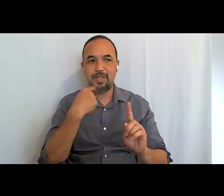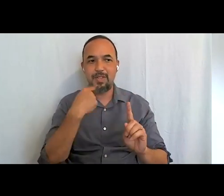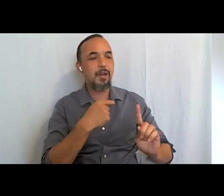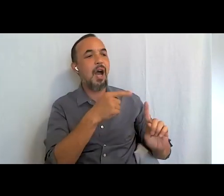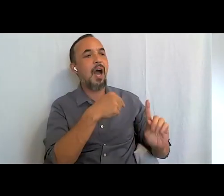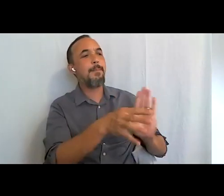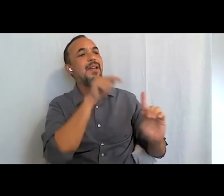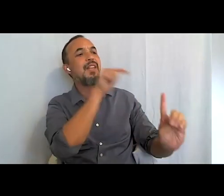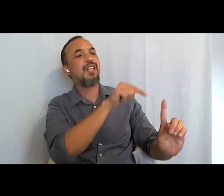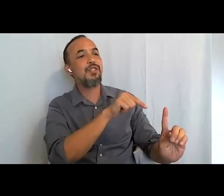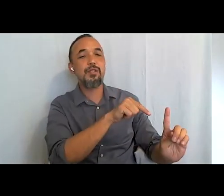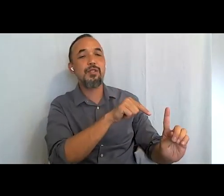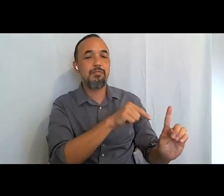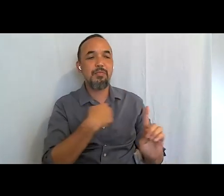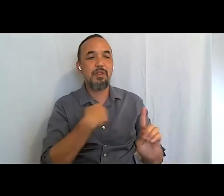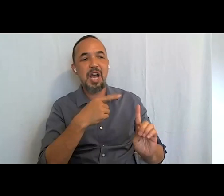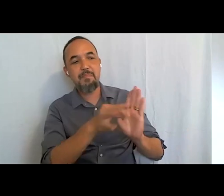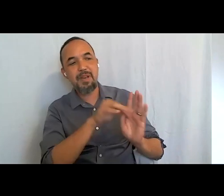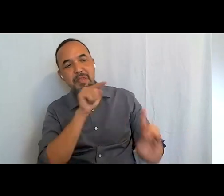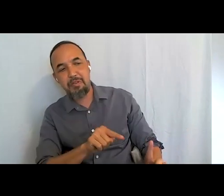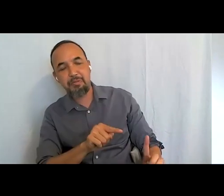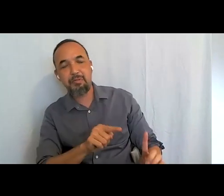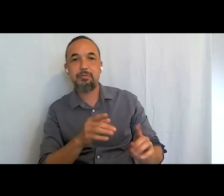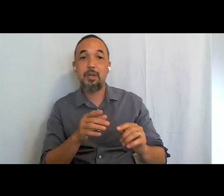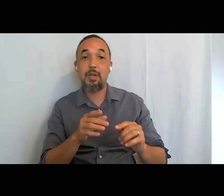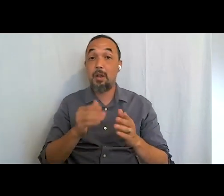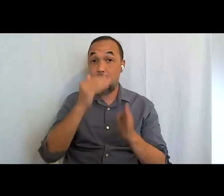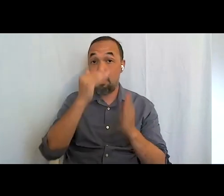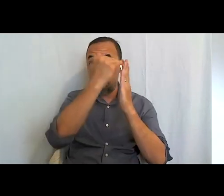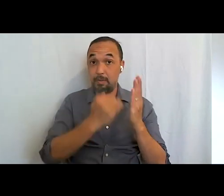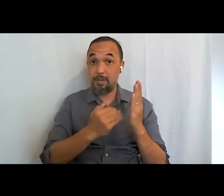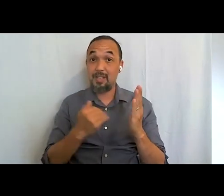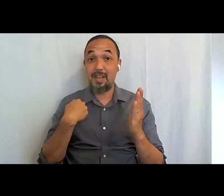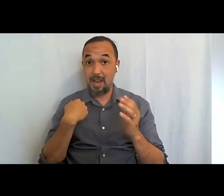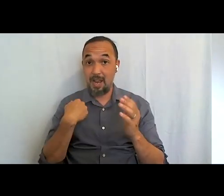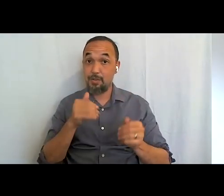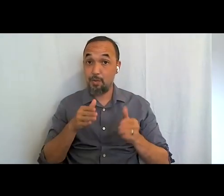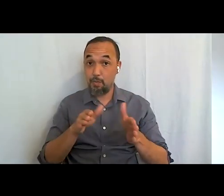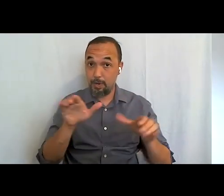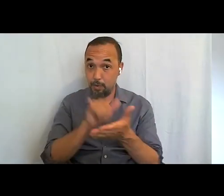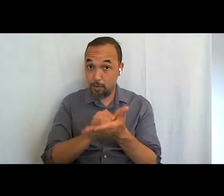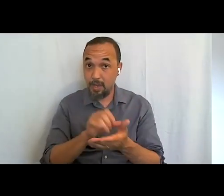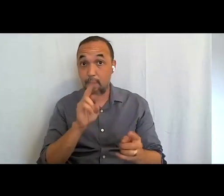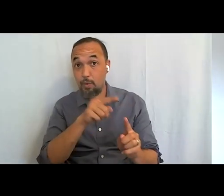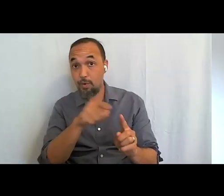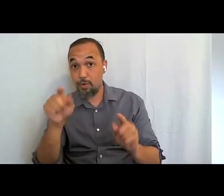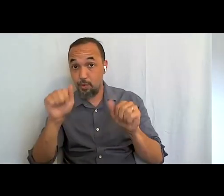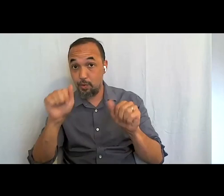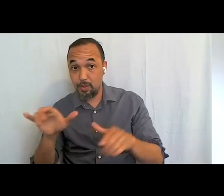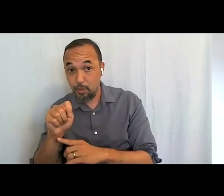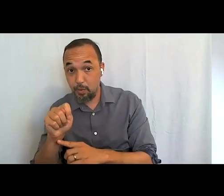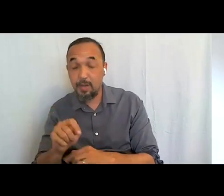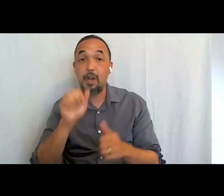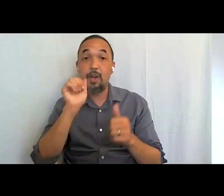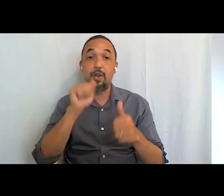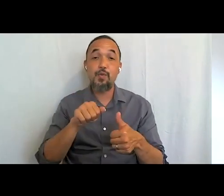one. And there's a way in the list itself to be able to do that, or you can do it yourself. There are other ways of claiming items in real life. There's eeny, meeny, miny, mo.